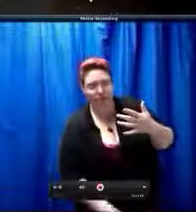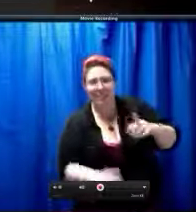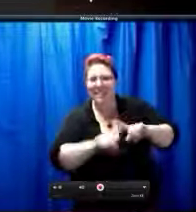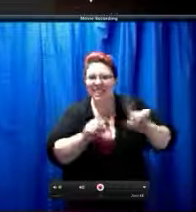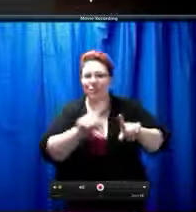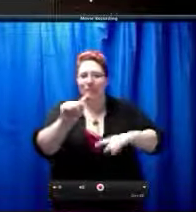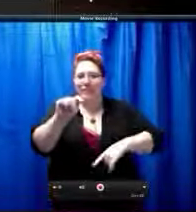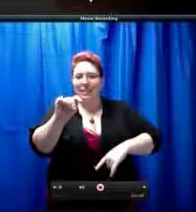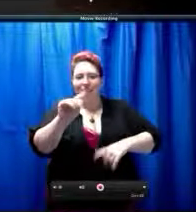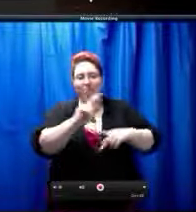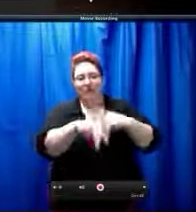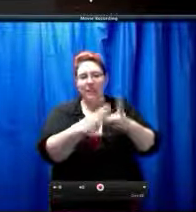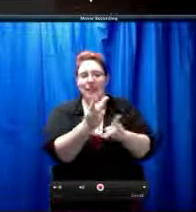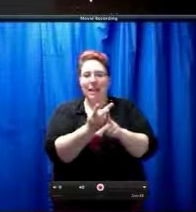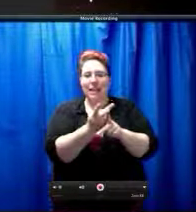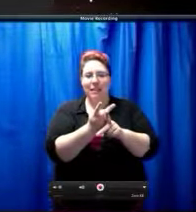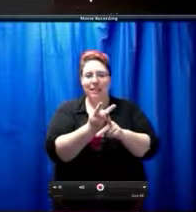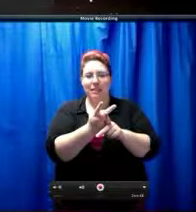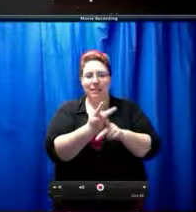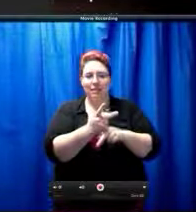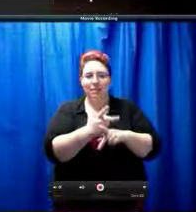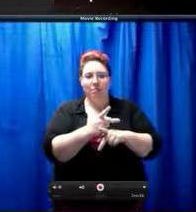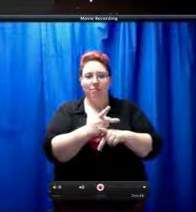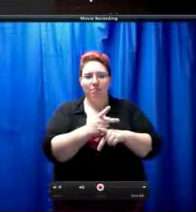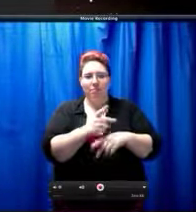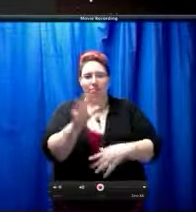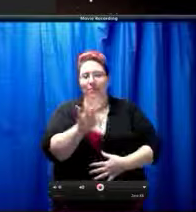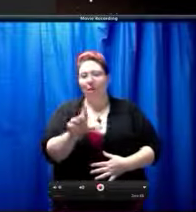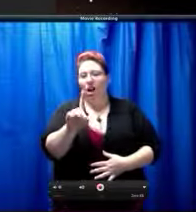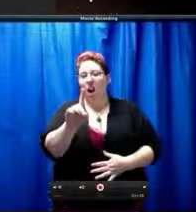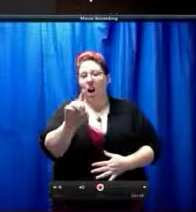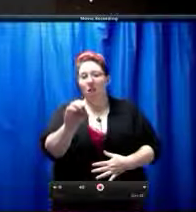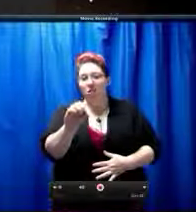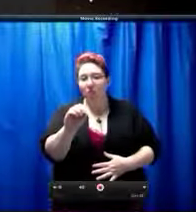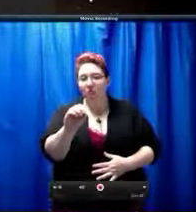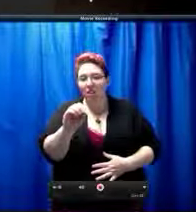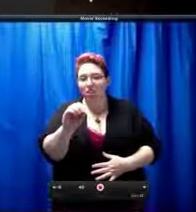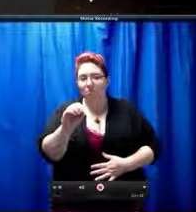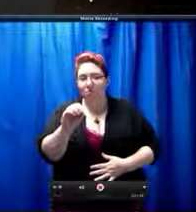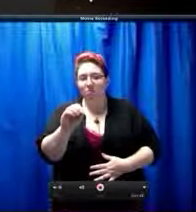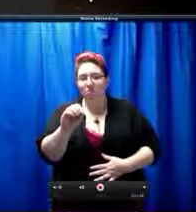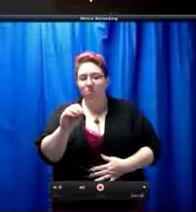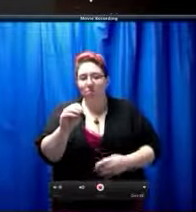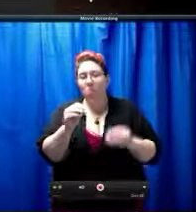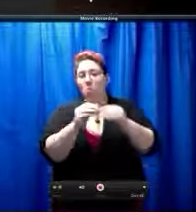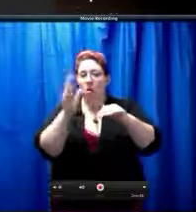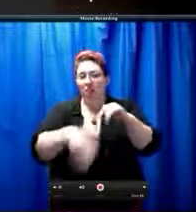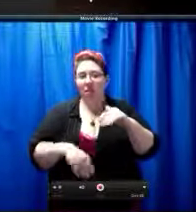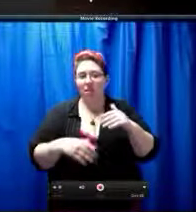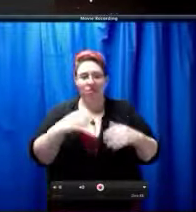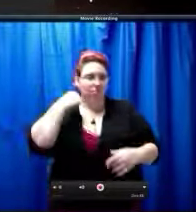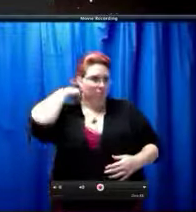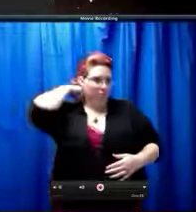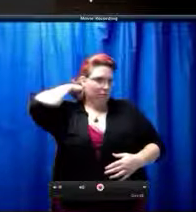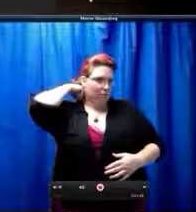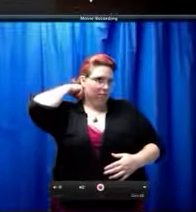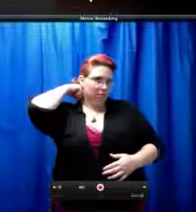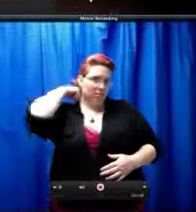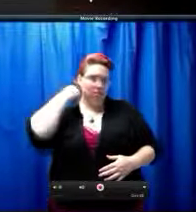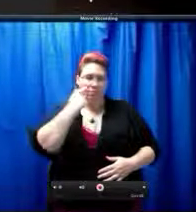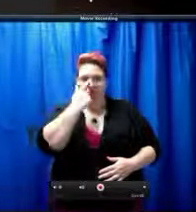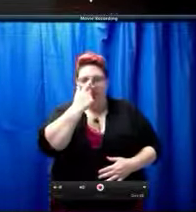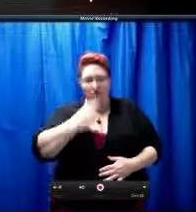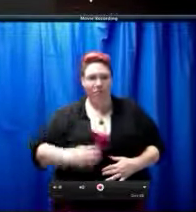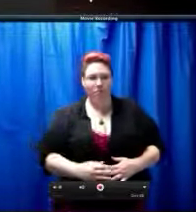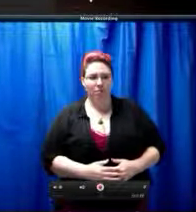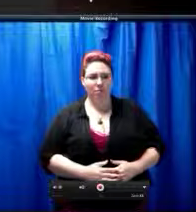of them cause cancers. A lot of them can cause just a wart, all of those things, the skin eruptions, those kind of problems that don't make you happy